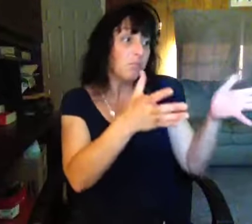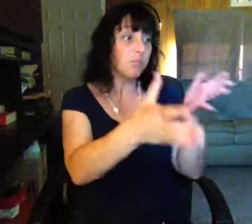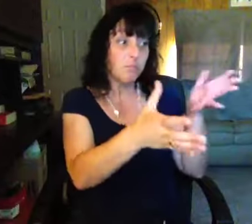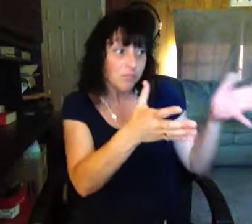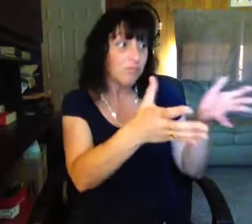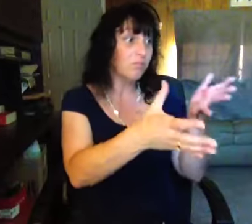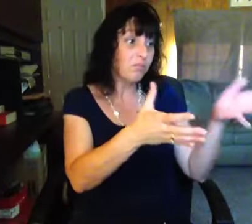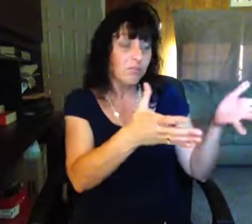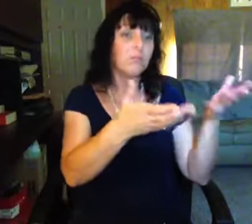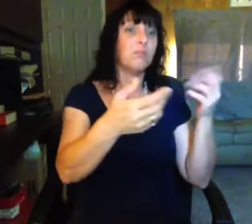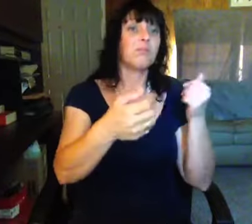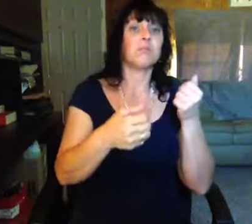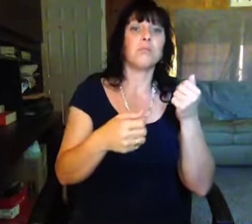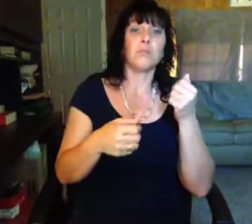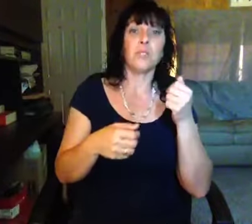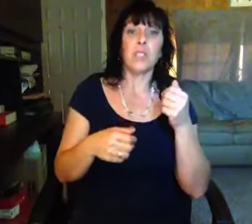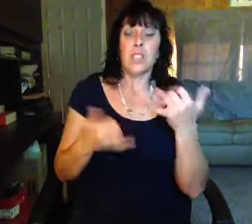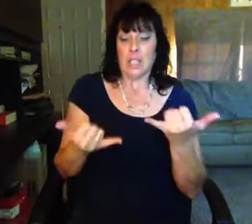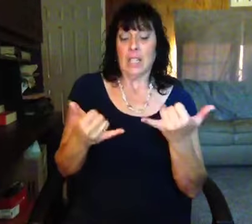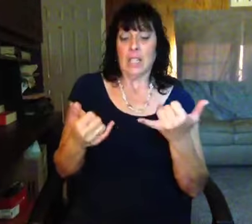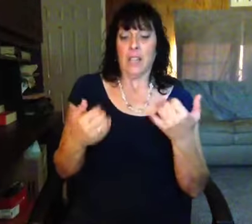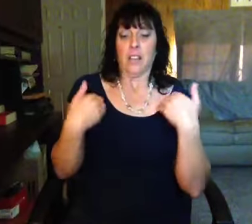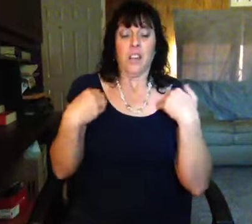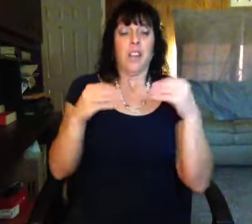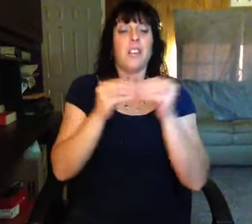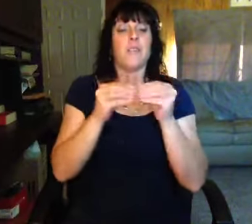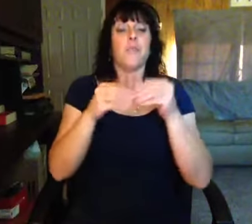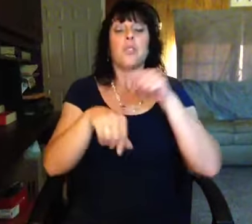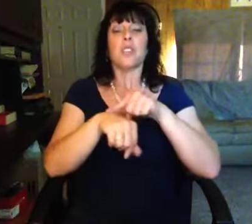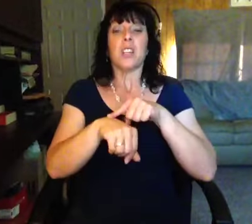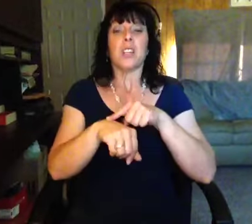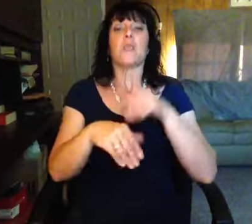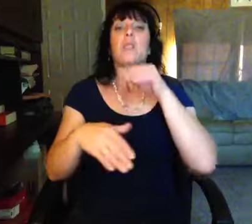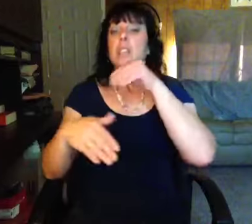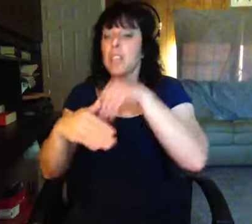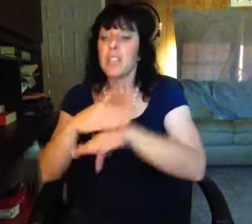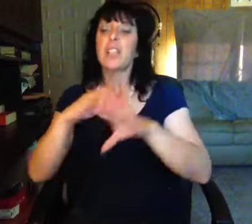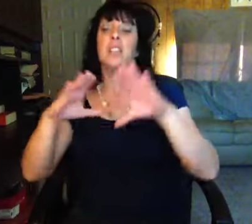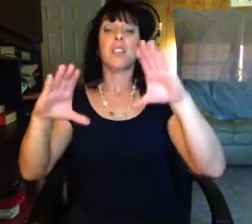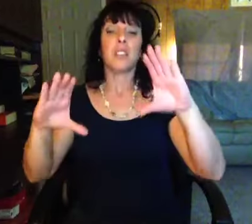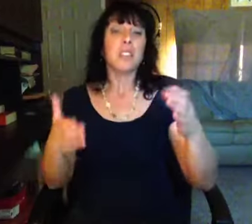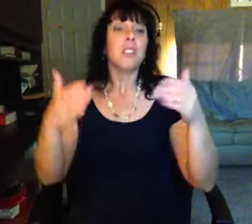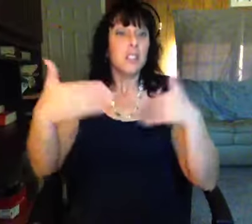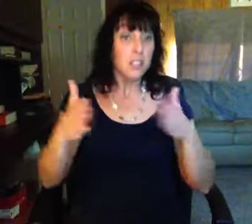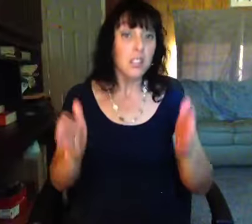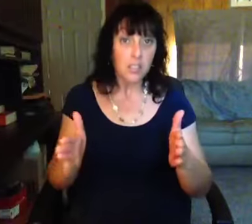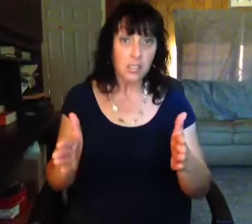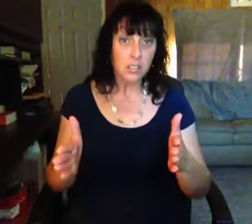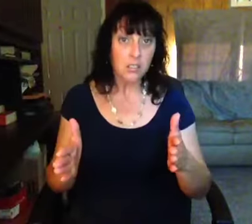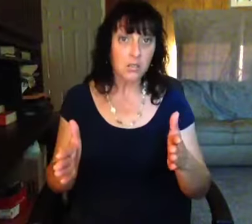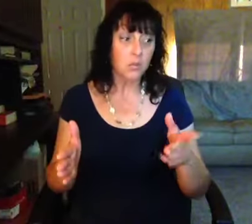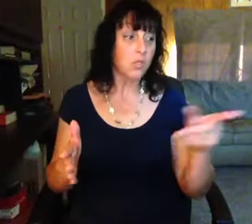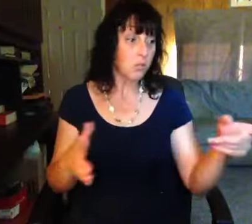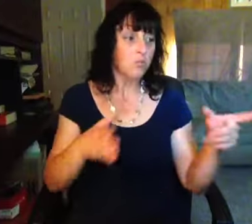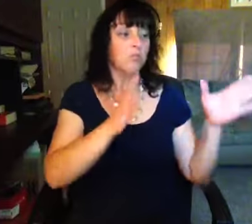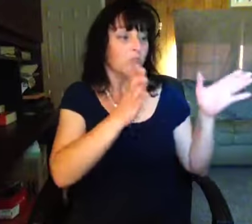more time in the classroom with the students, rather than spending a lot of that classroom time just presenting.